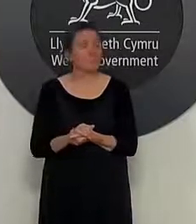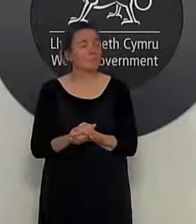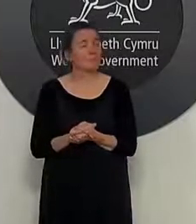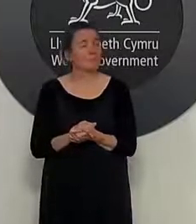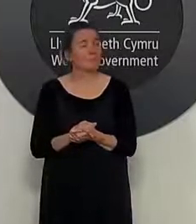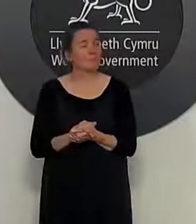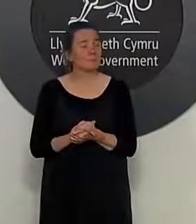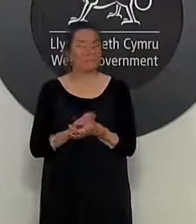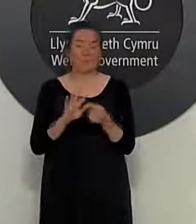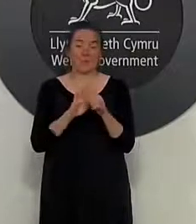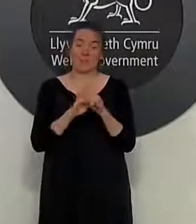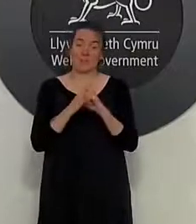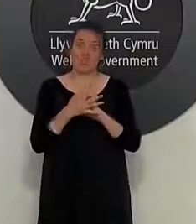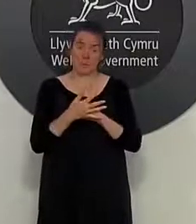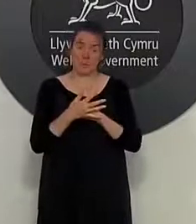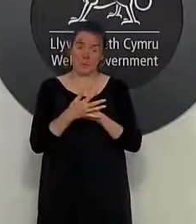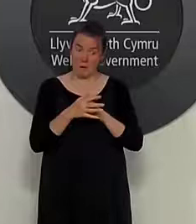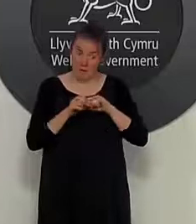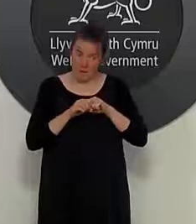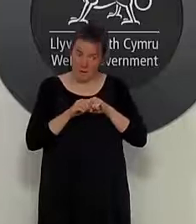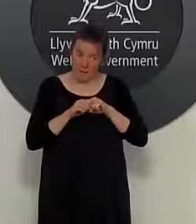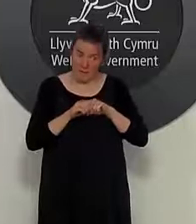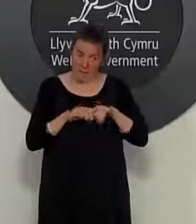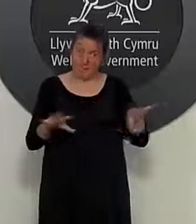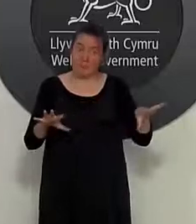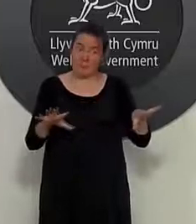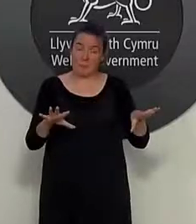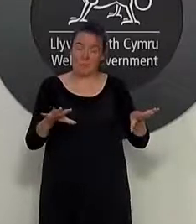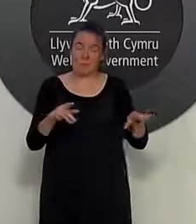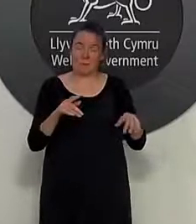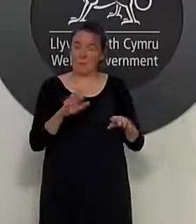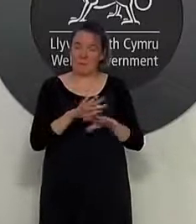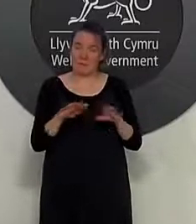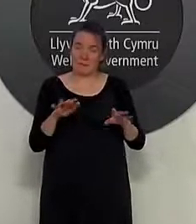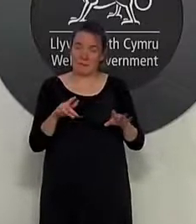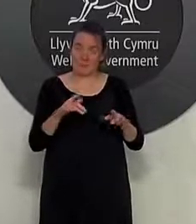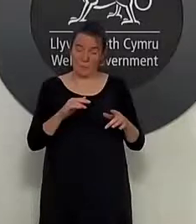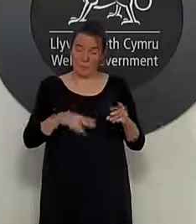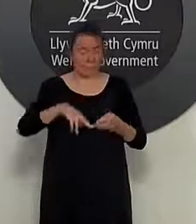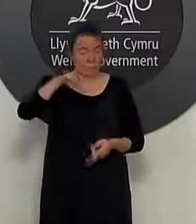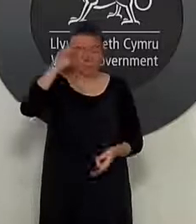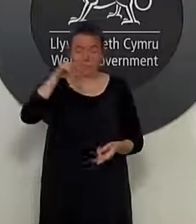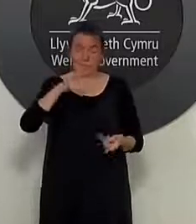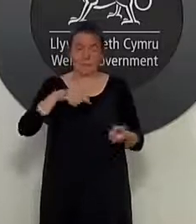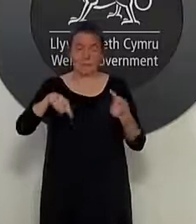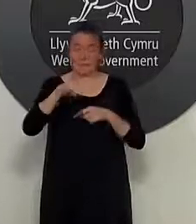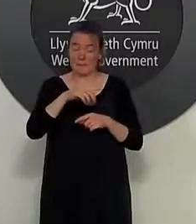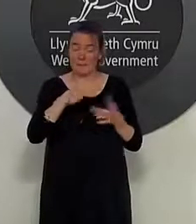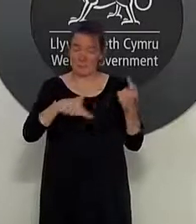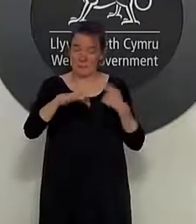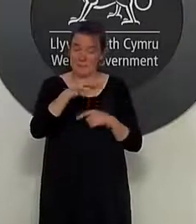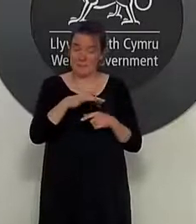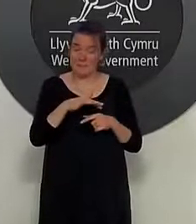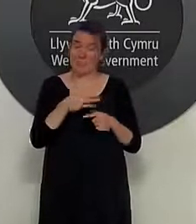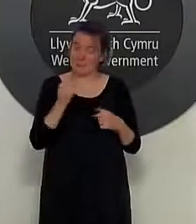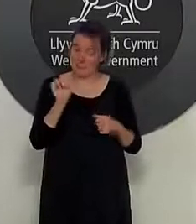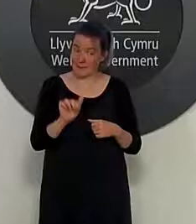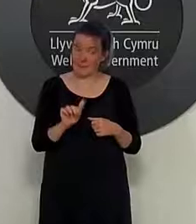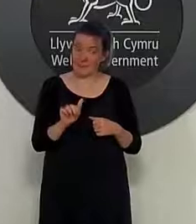Coronavirus has been out of control in the community at various points with very, very rapid rises. And we're seeing another upswing because